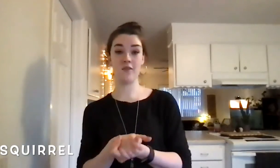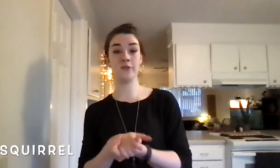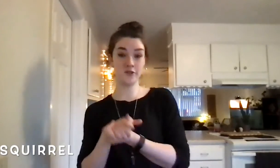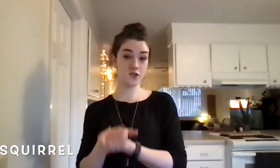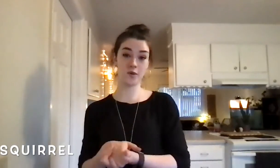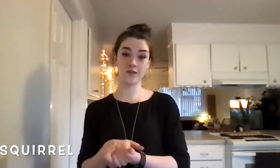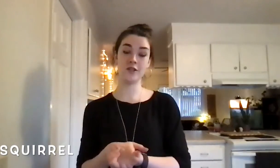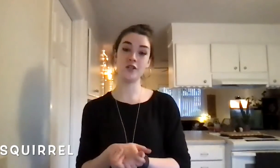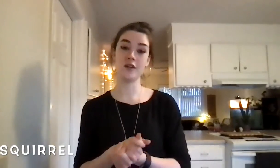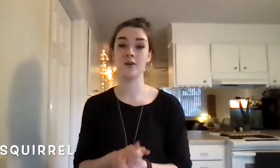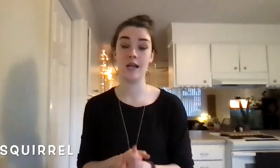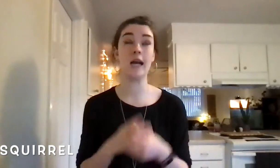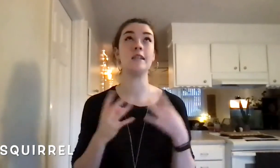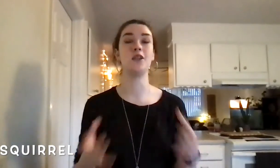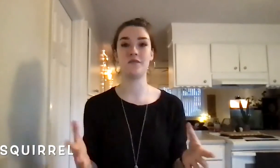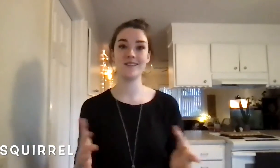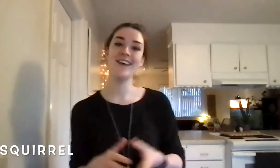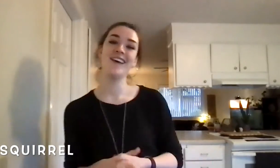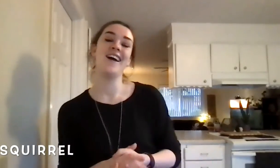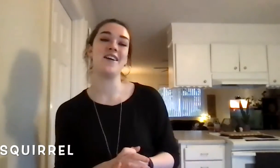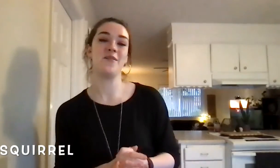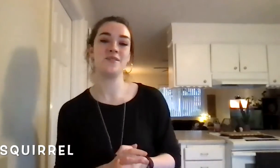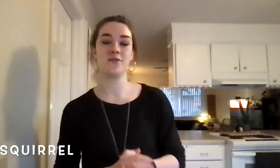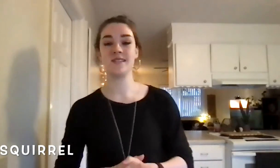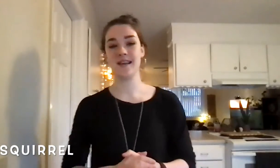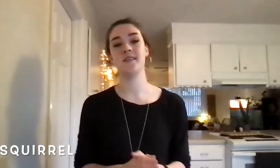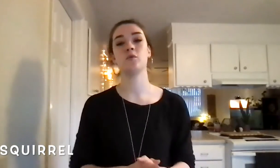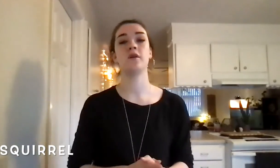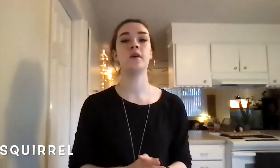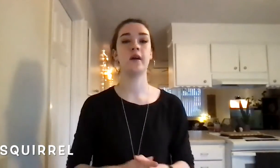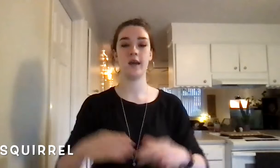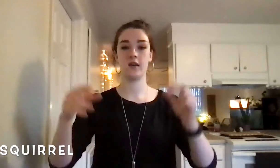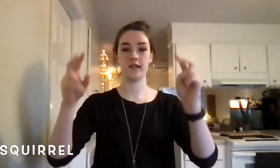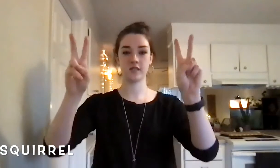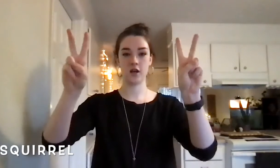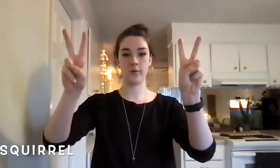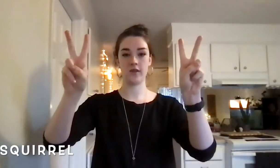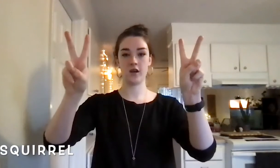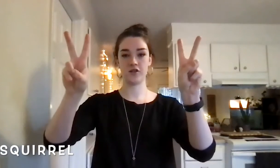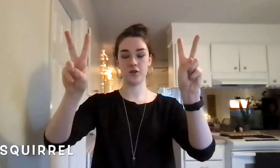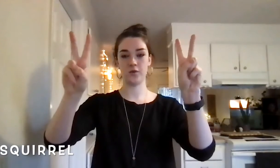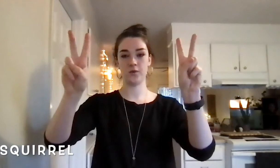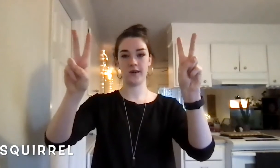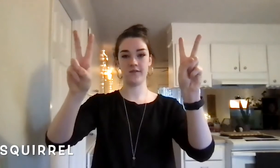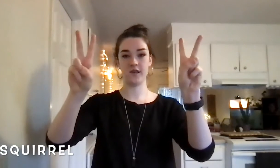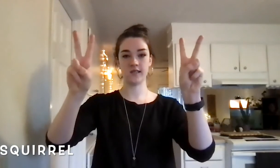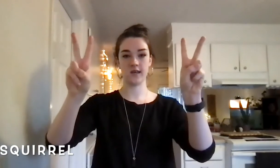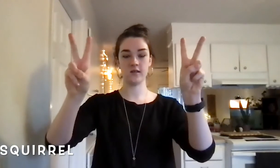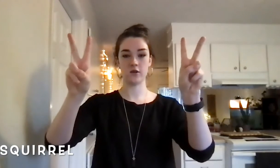bunch of squirrels in Chico and I love it. So to sign this one, let's start with our 2 V signs or our